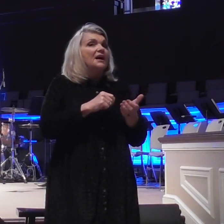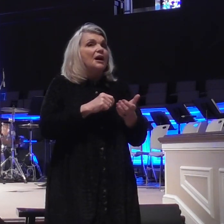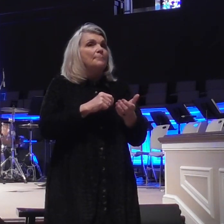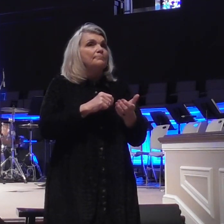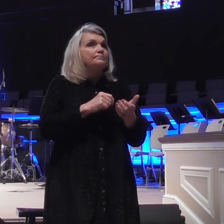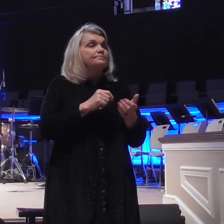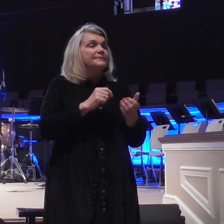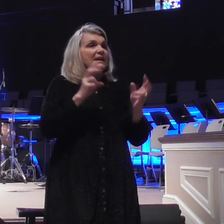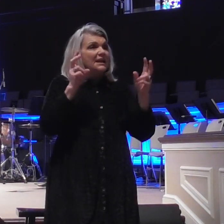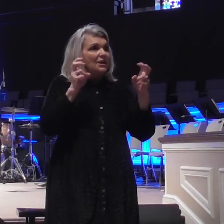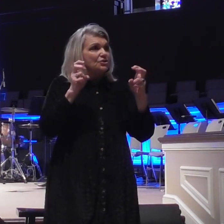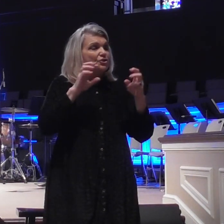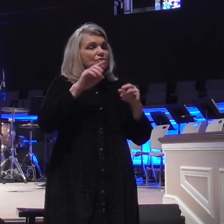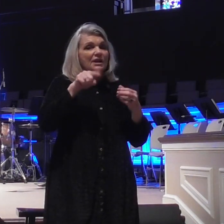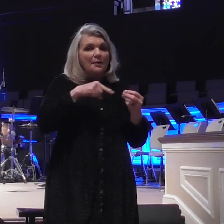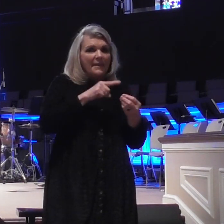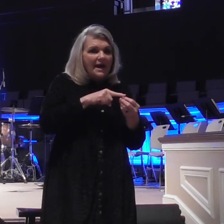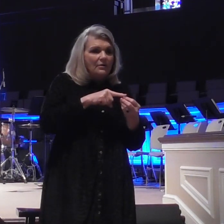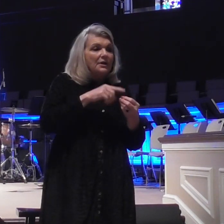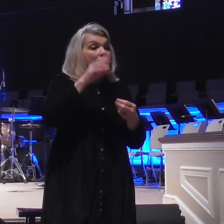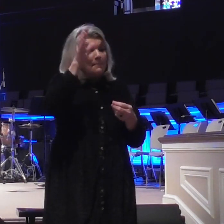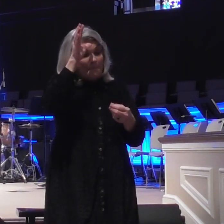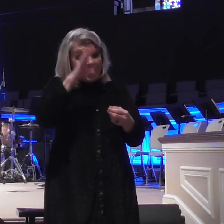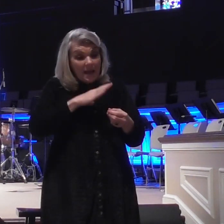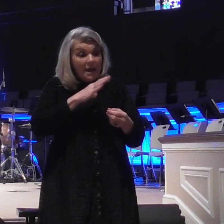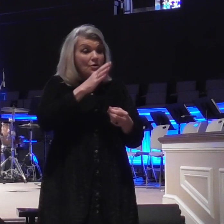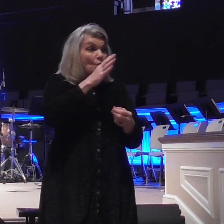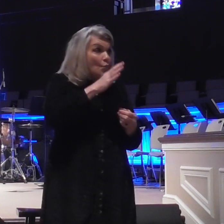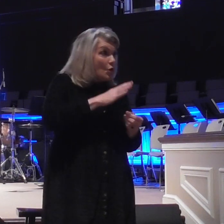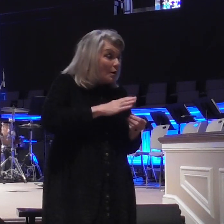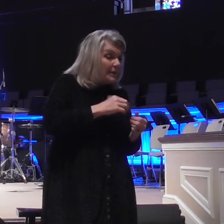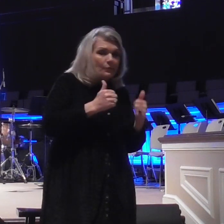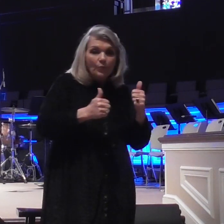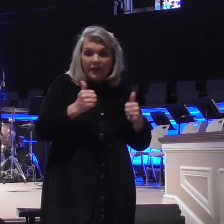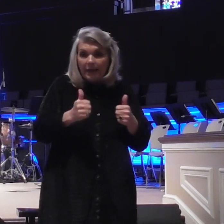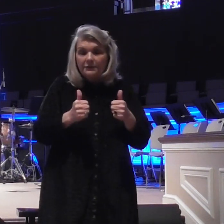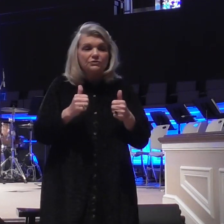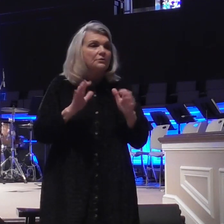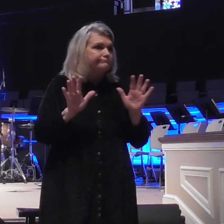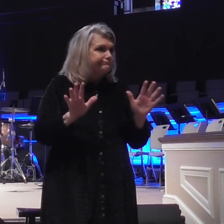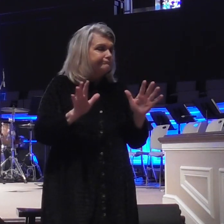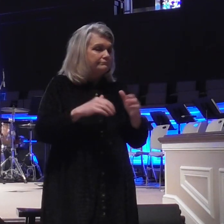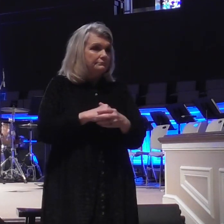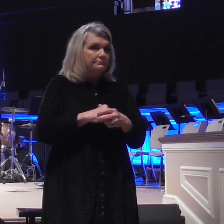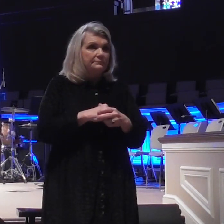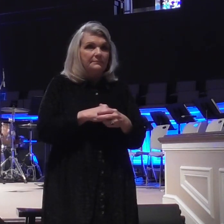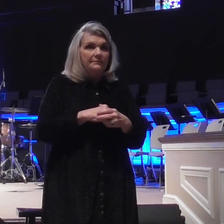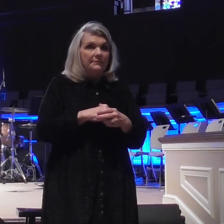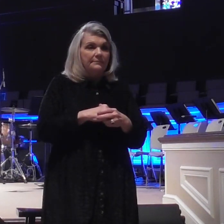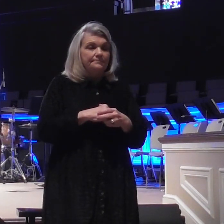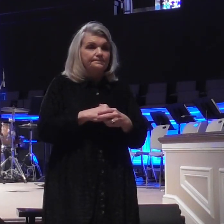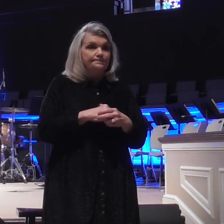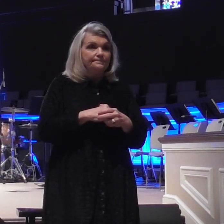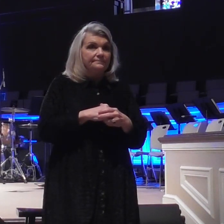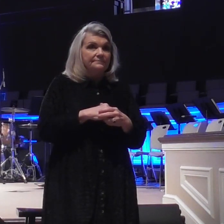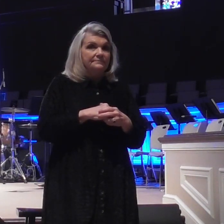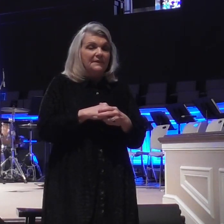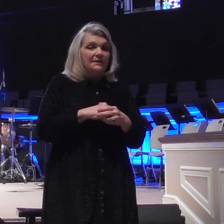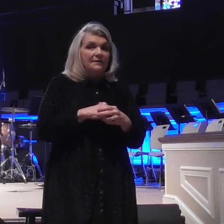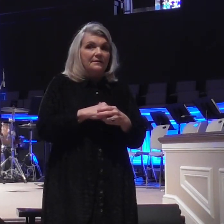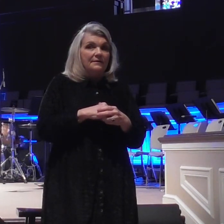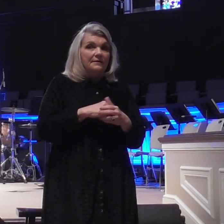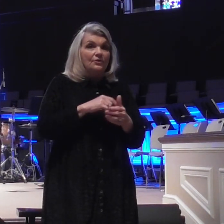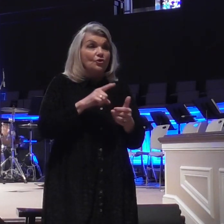LGBT, transgenderism, all those kinds of things. Now, how does it make you feel to know I'm talking about that? Just hearts kind of get warm